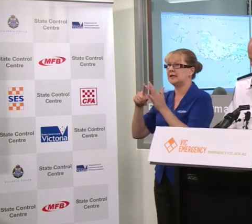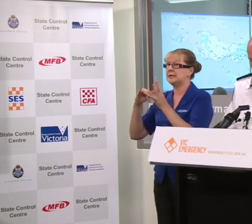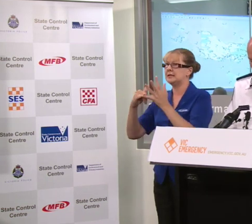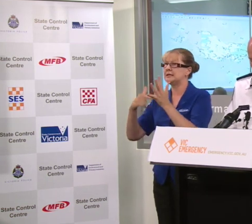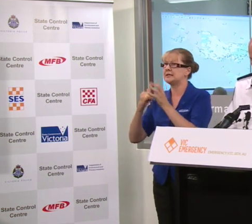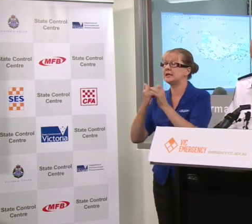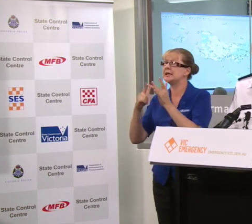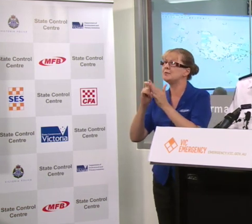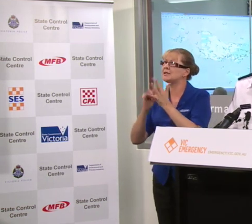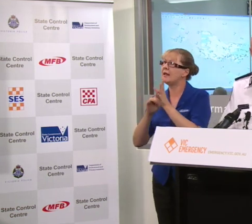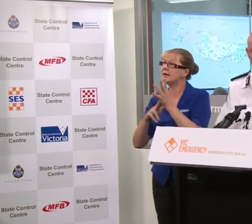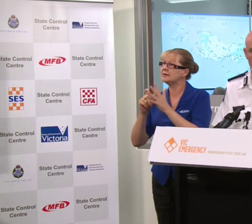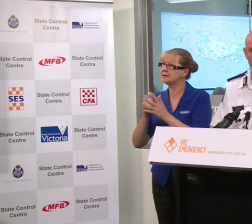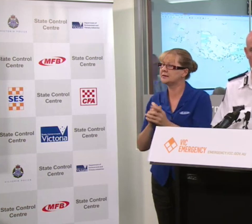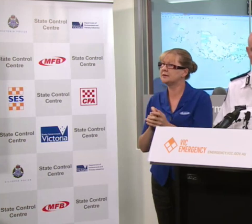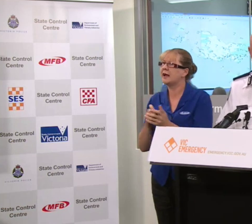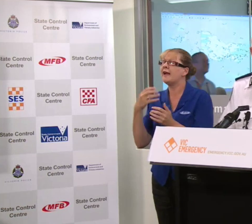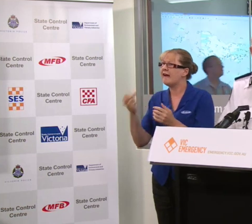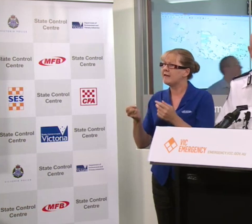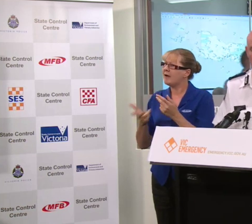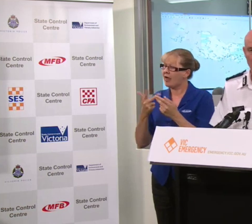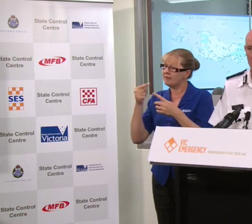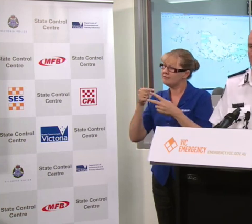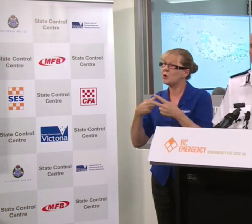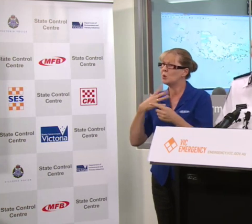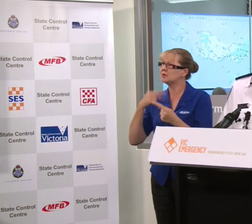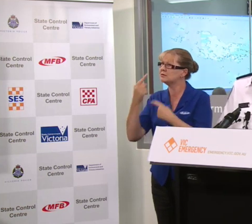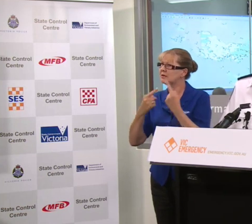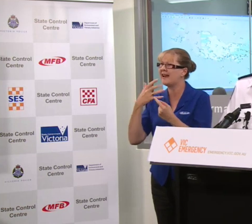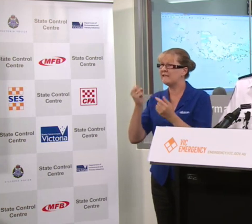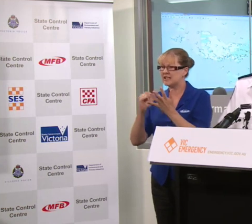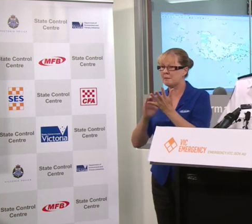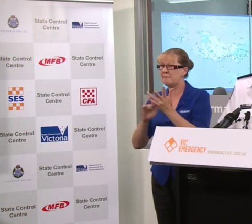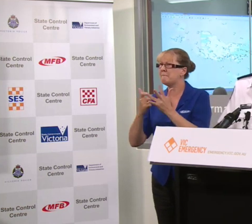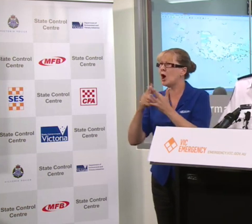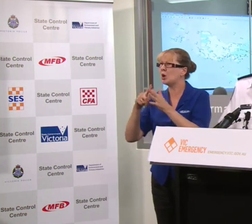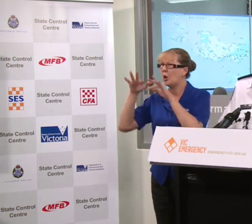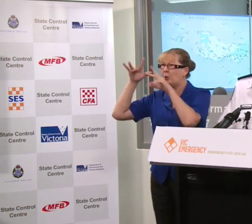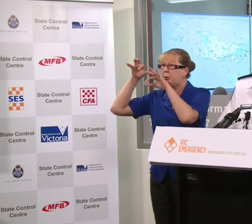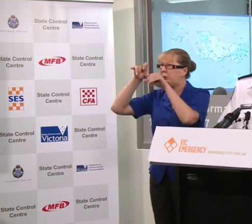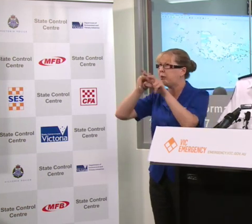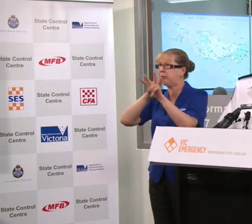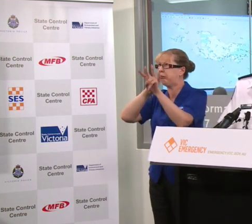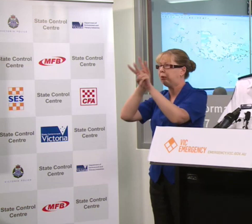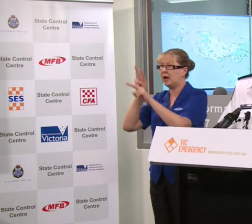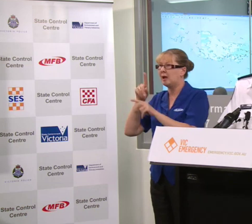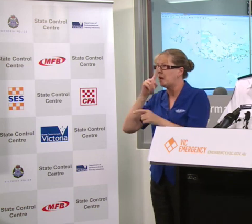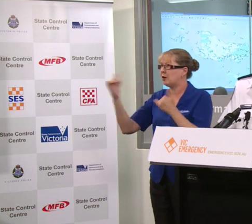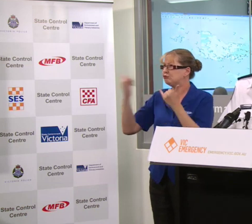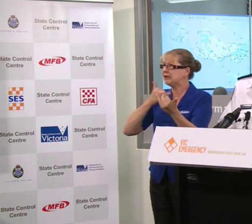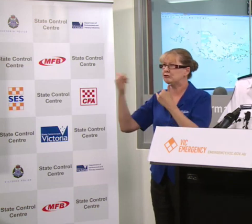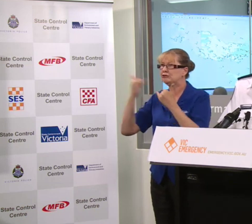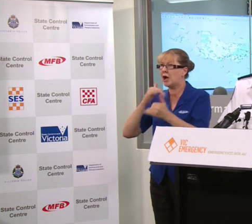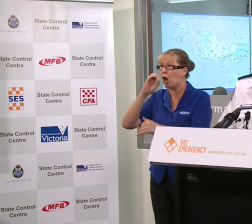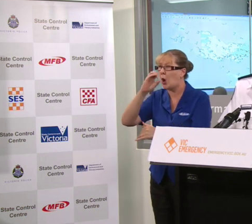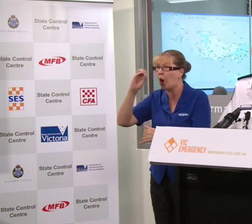From that, I think there's a couple of other issues that are worth mentioning. Smoke across Victoria. We've had reports of people ringing in to Triple O, and